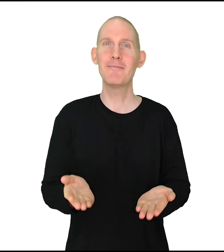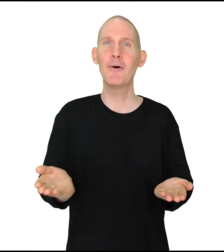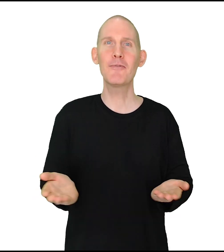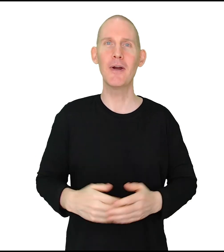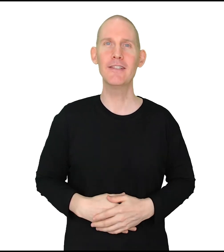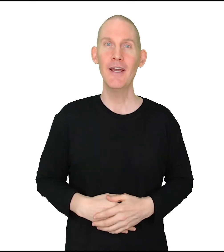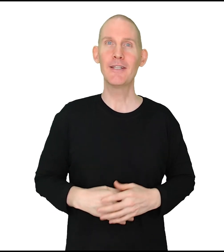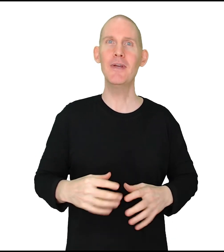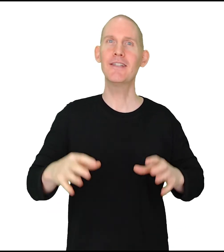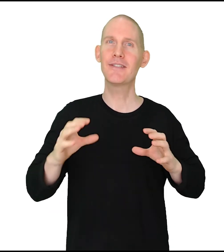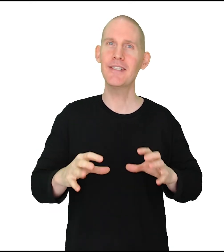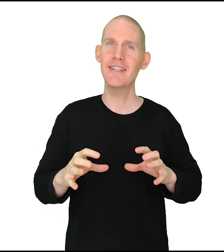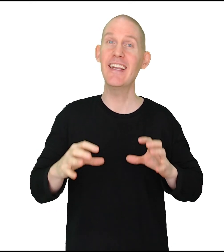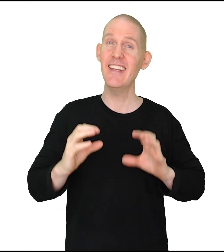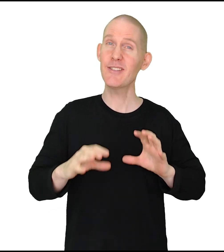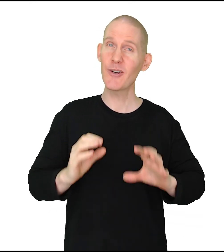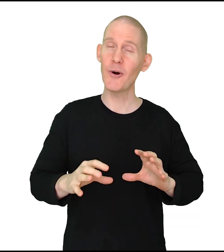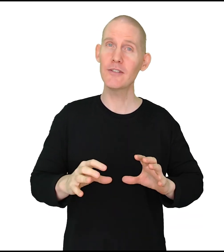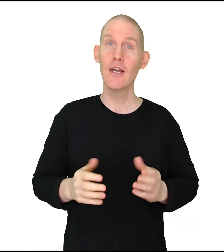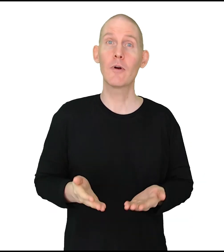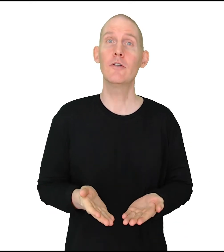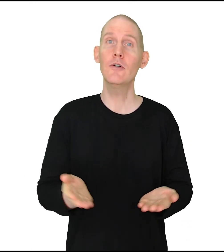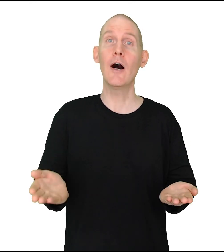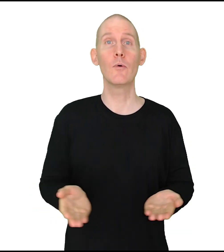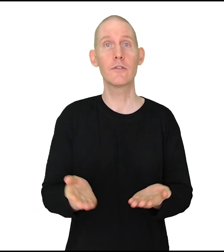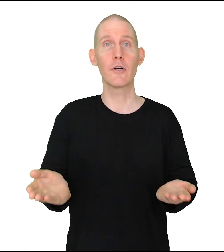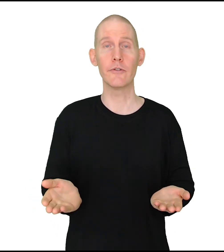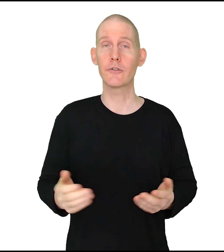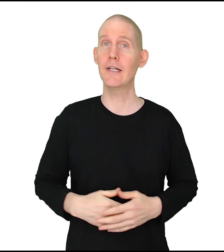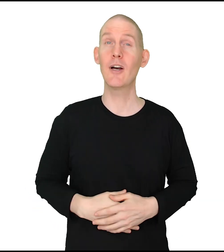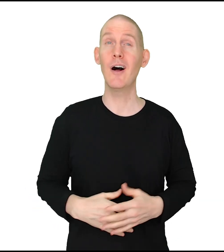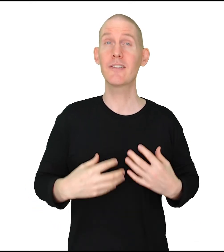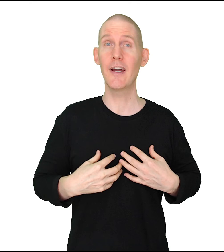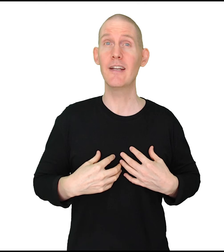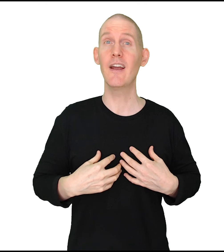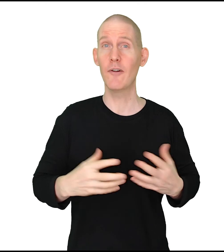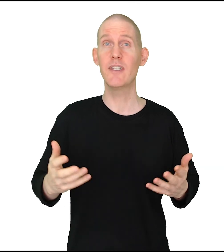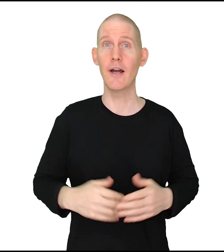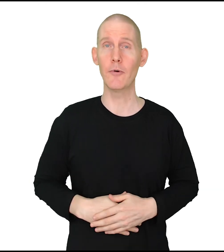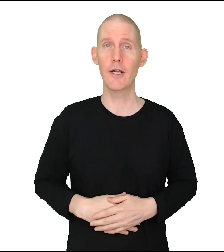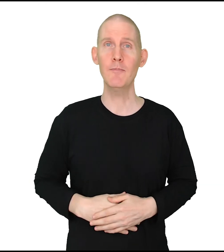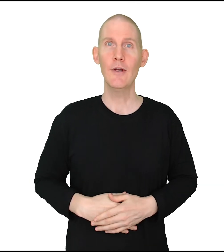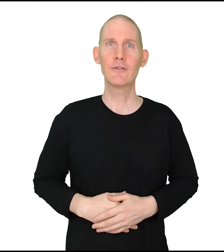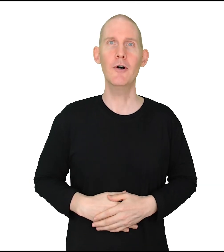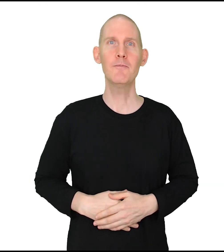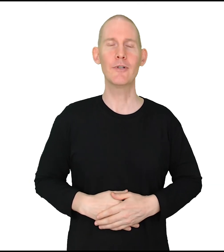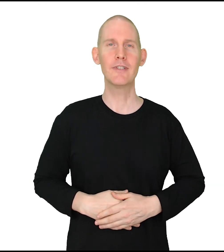both ways. To be consistent in this course, we're going to do outward circles. So that's how I'll sign it every time, okay? So, once again,